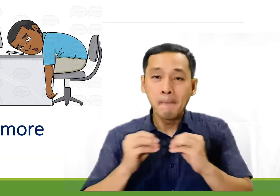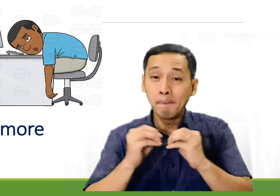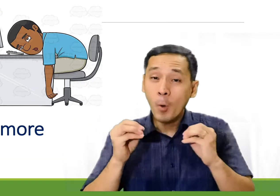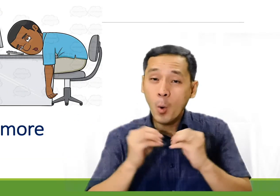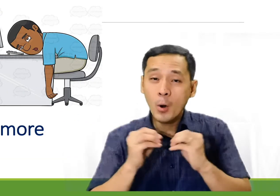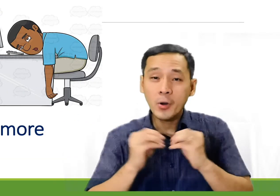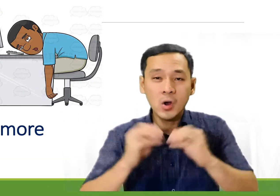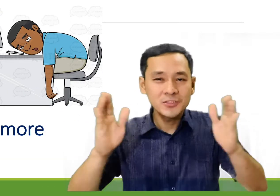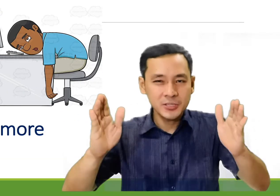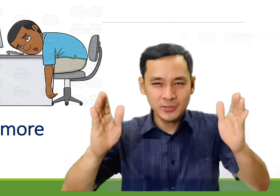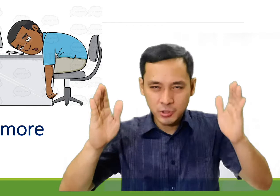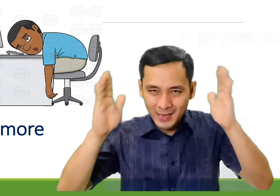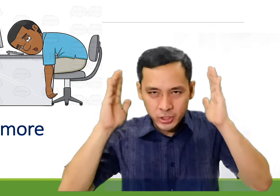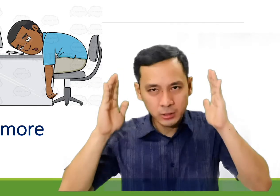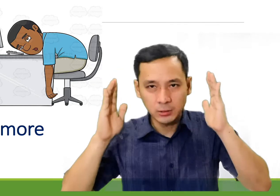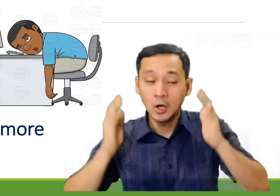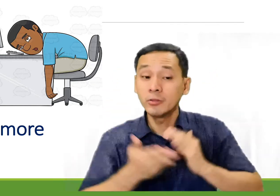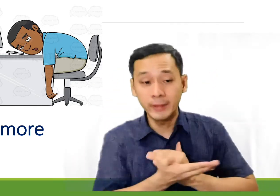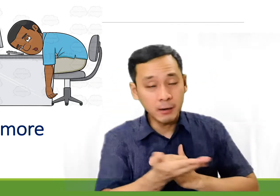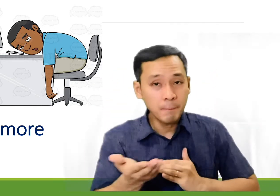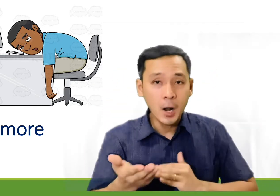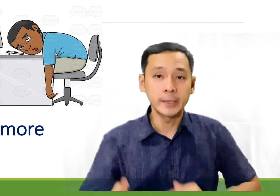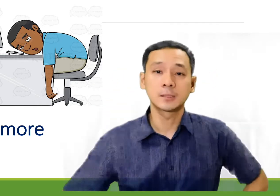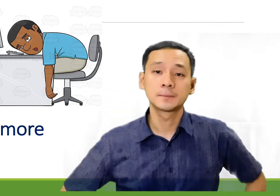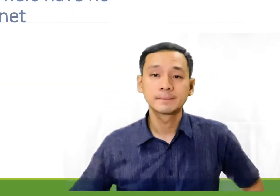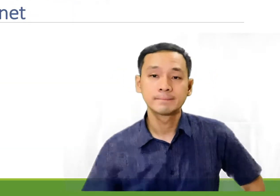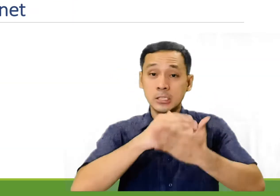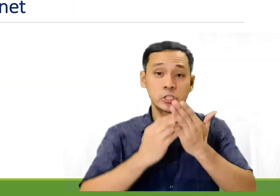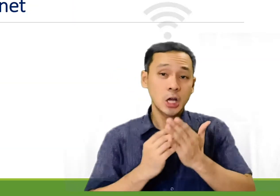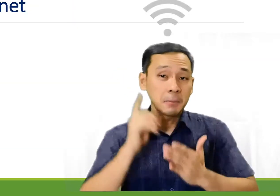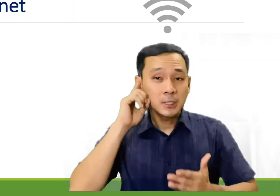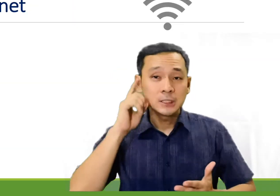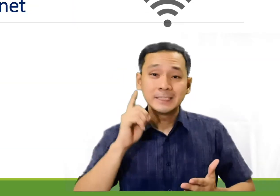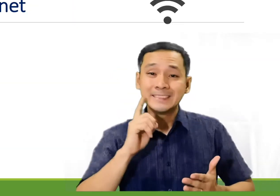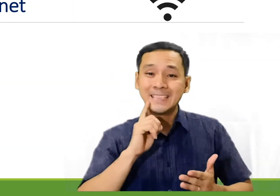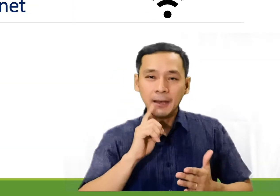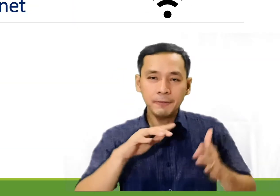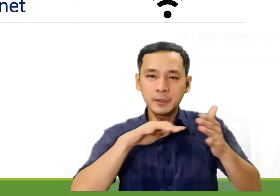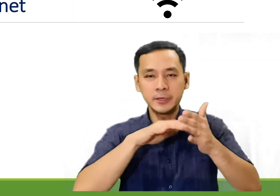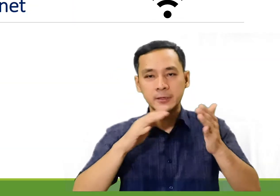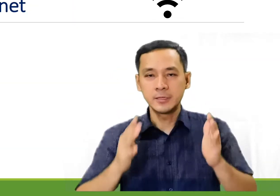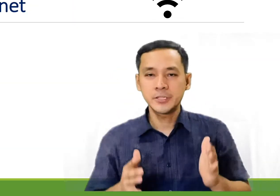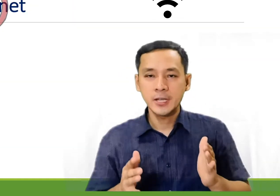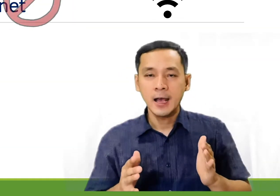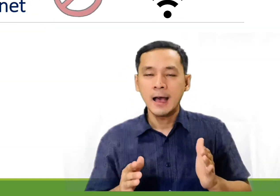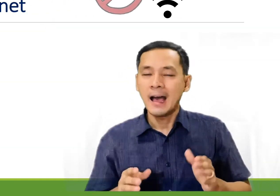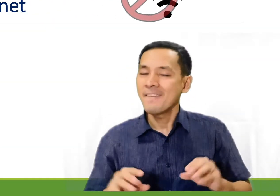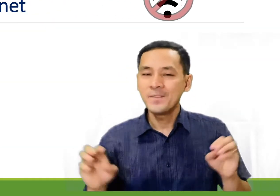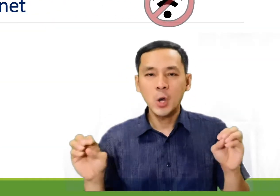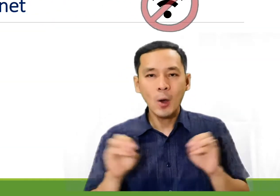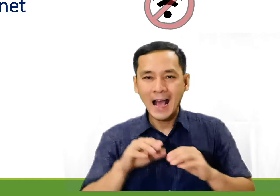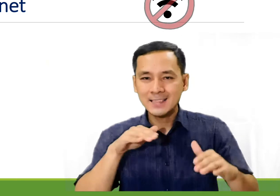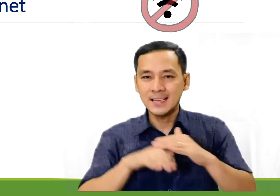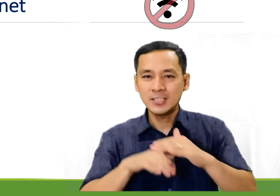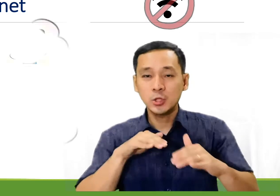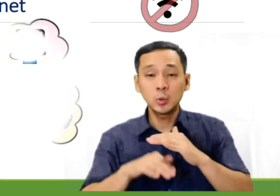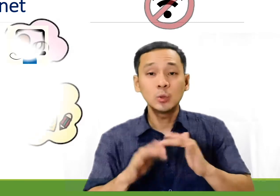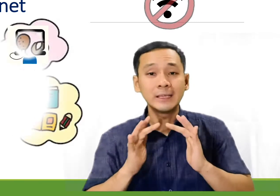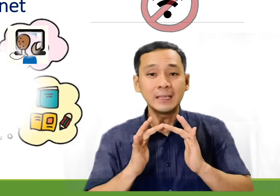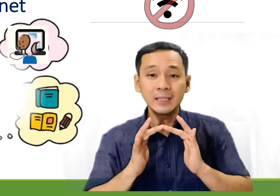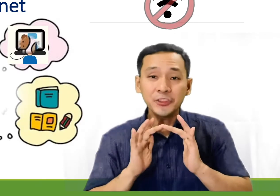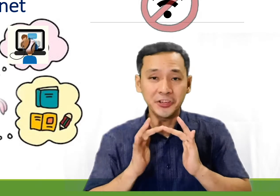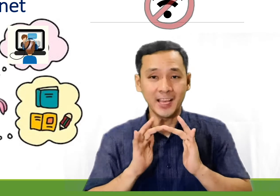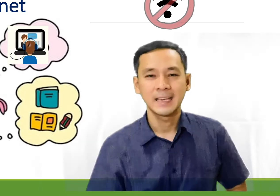requires more concentration on their part. Some deaf learners have no access